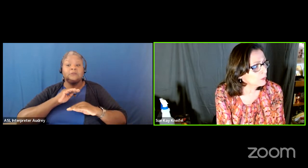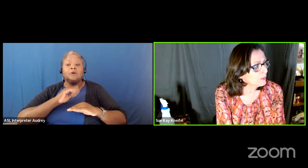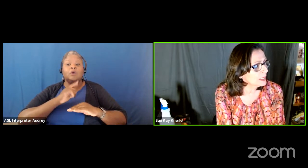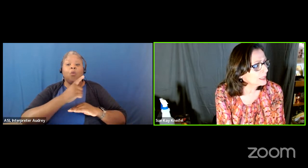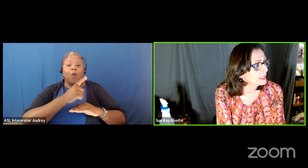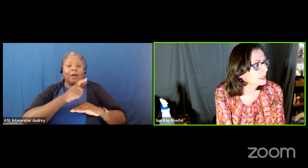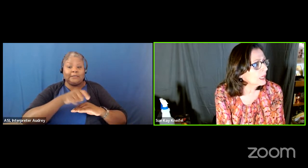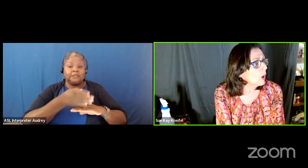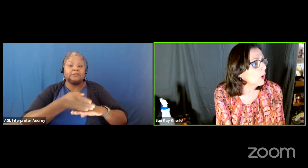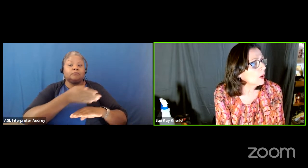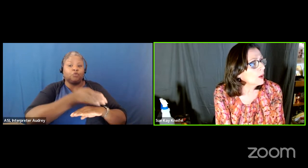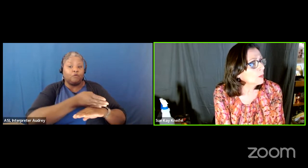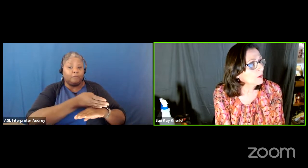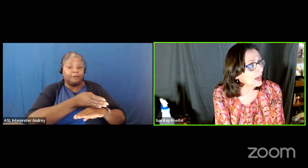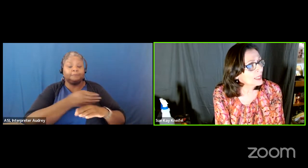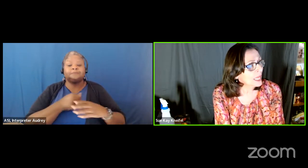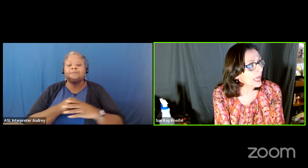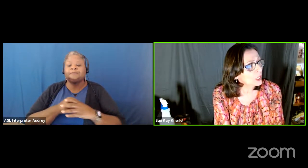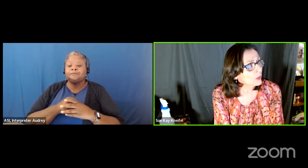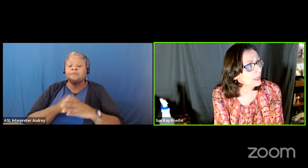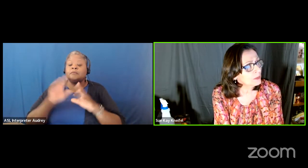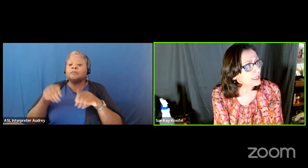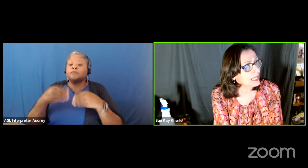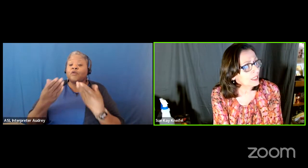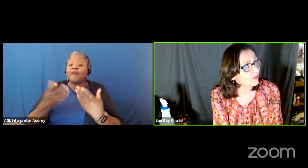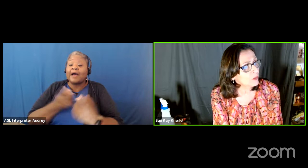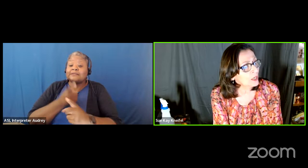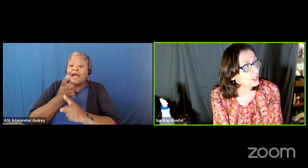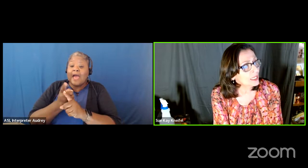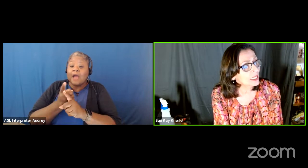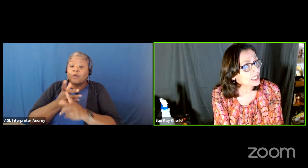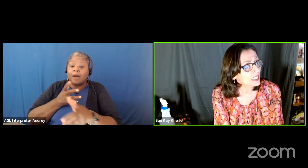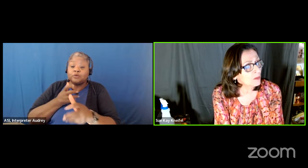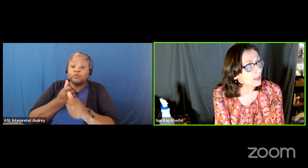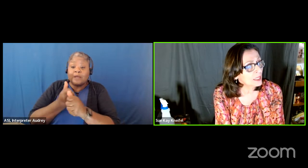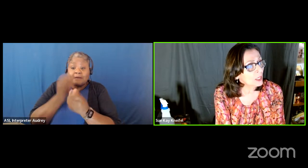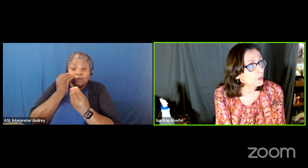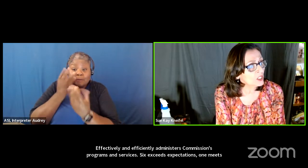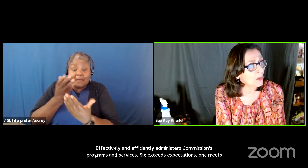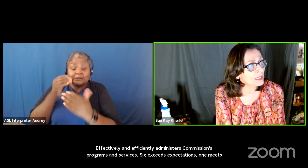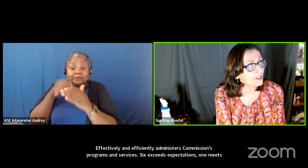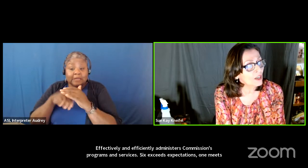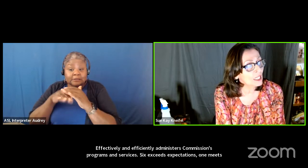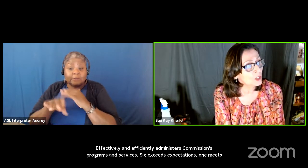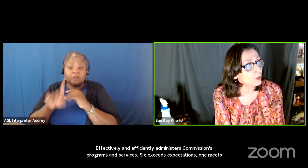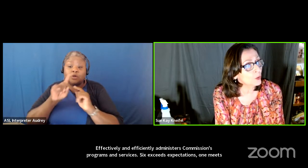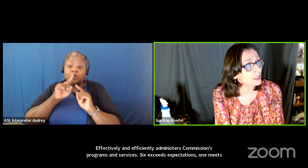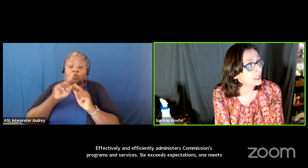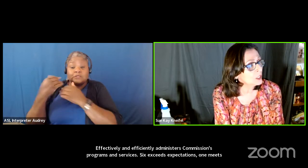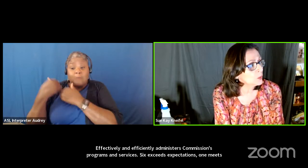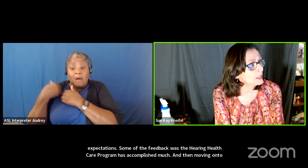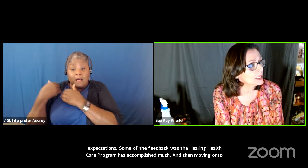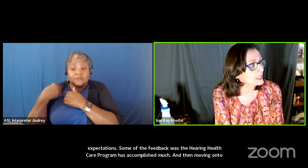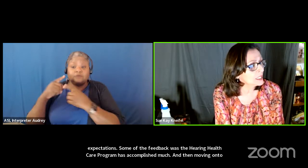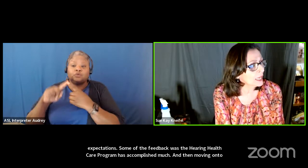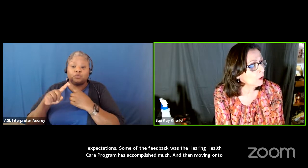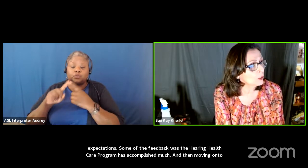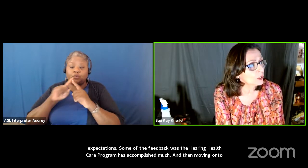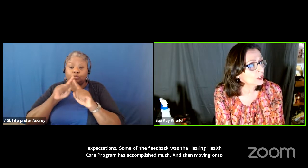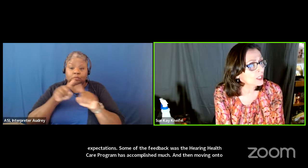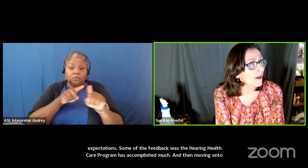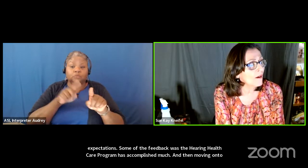needs improvement. Provides accurate, up-to-date information and accessibility, responsiveness to constituents